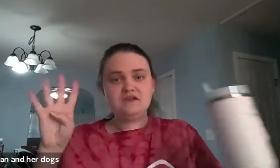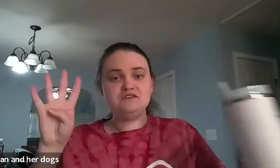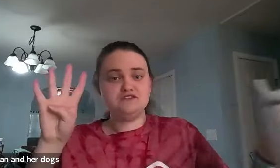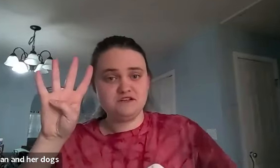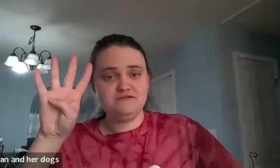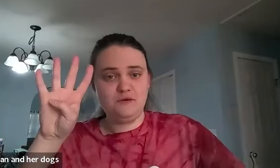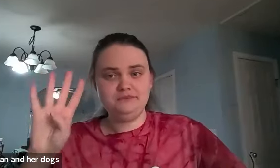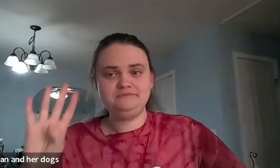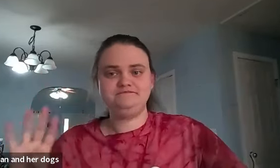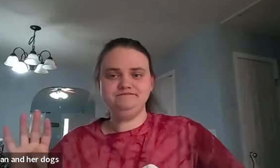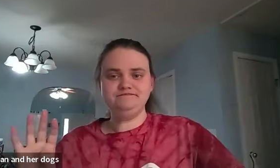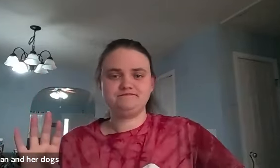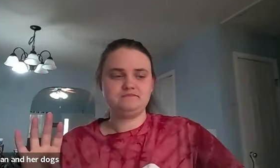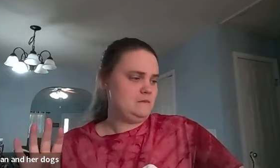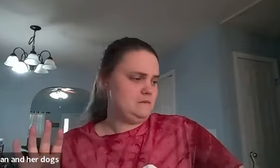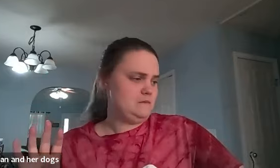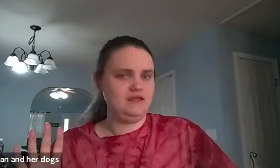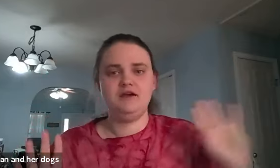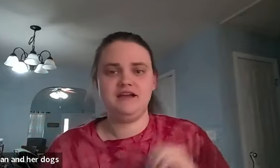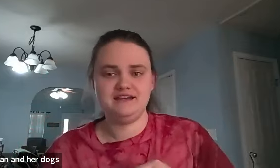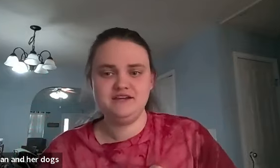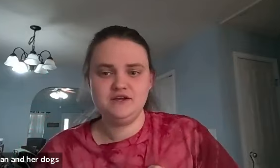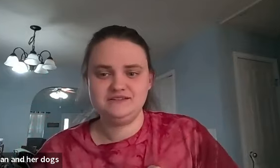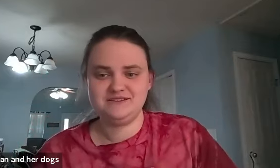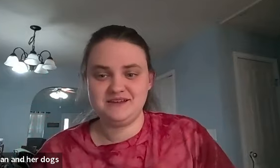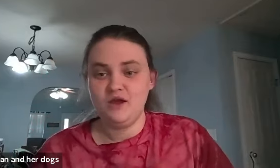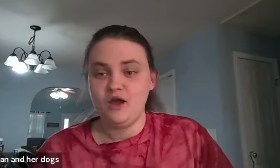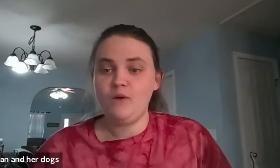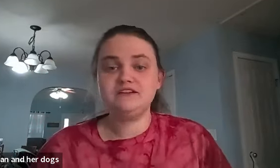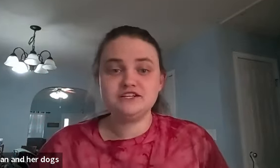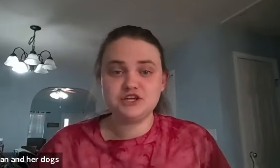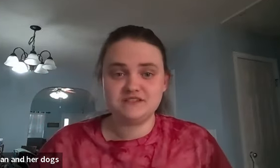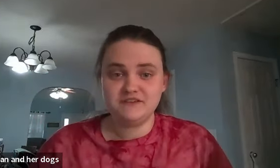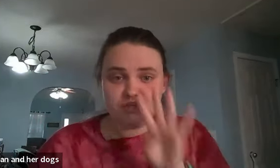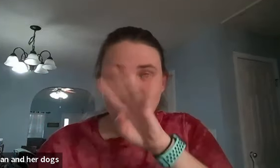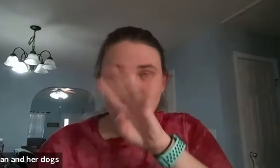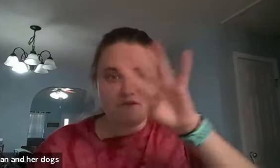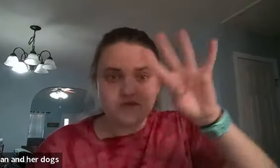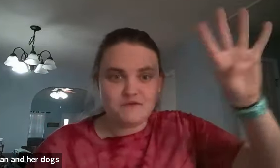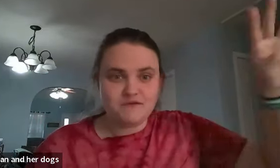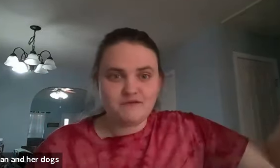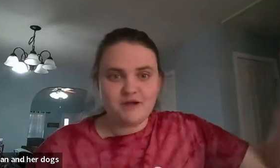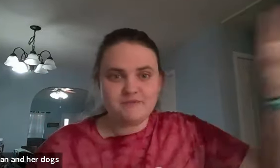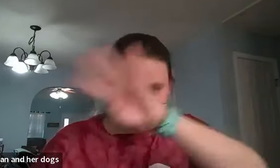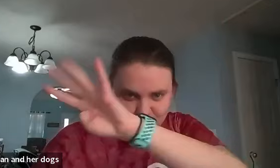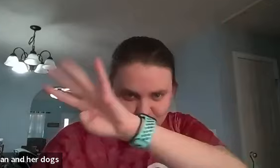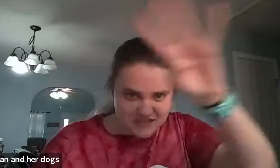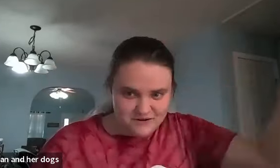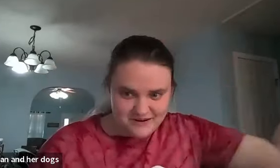So that was our four. All right. So then, oh my goodness, Joseph, you went four. I mean, your fours are just everywhere.